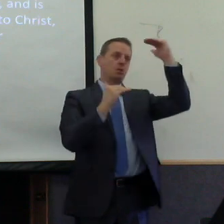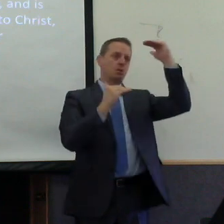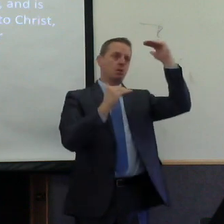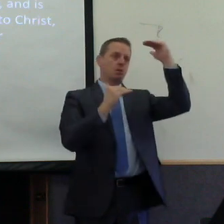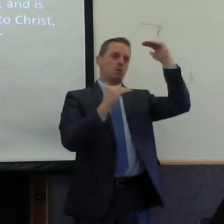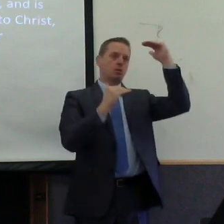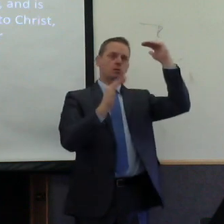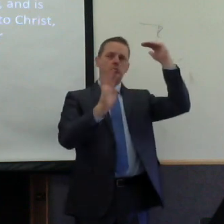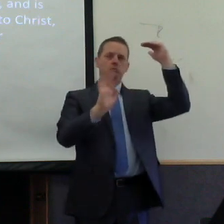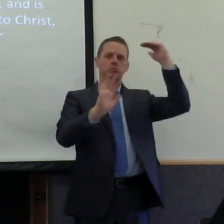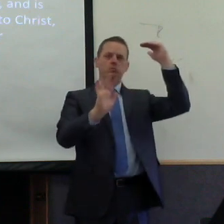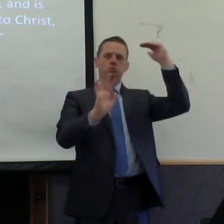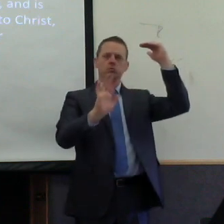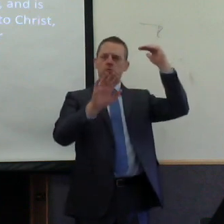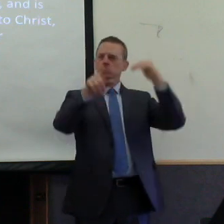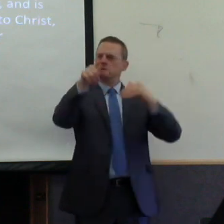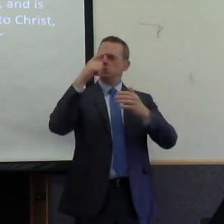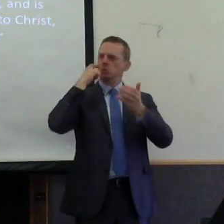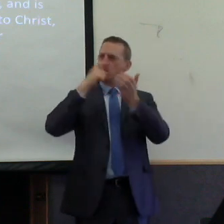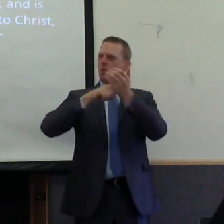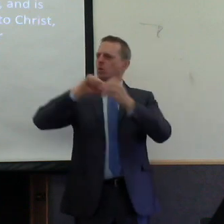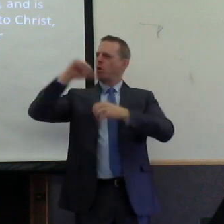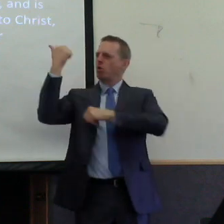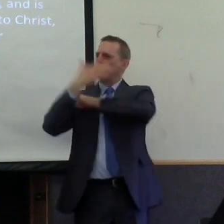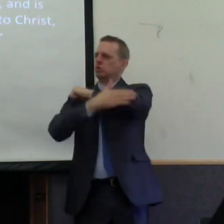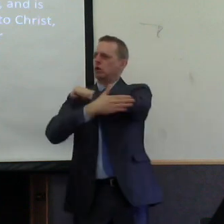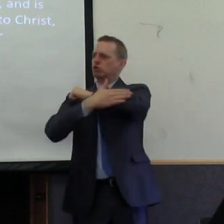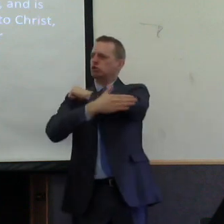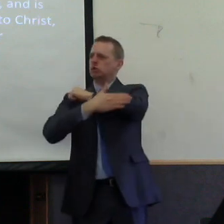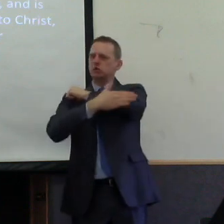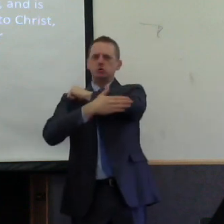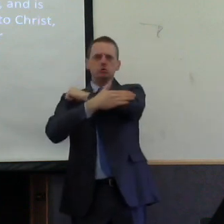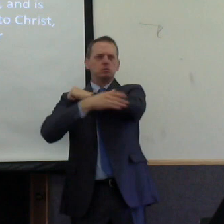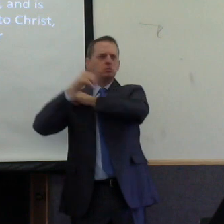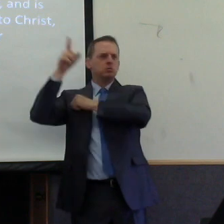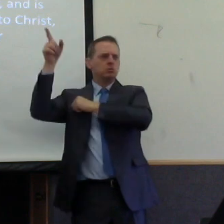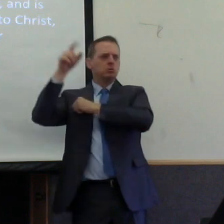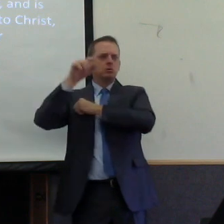Not that the husband is one up on the wife. Notice another country,